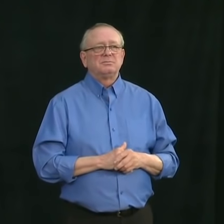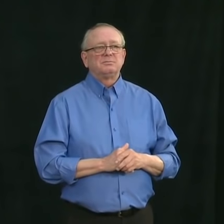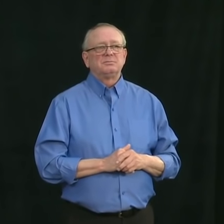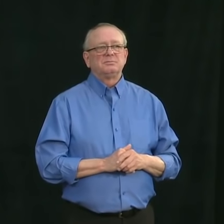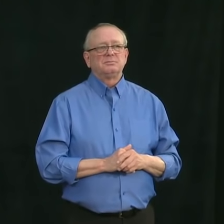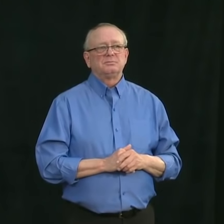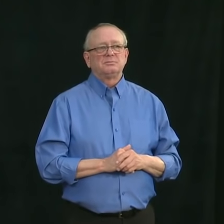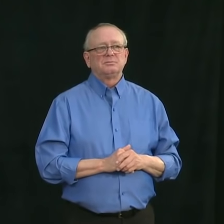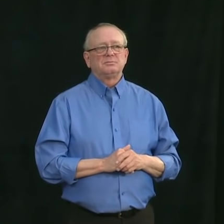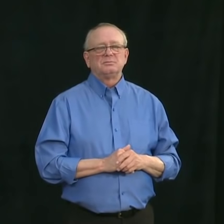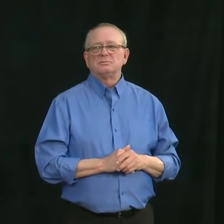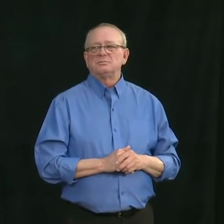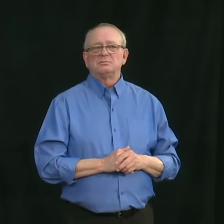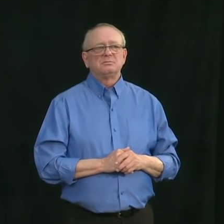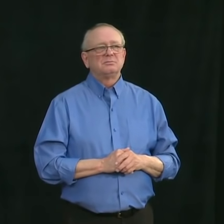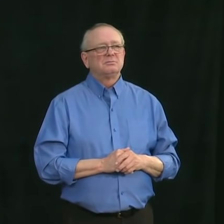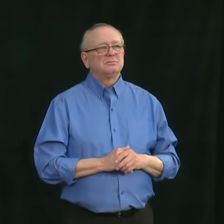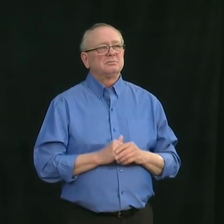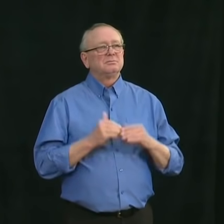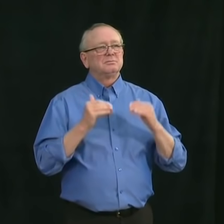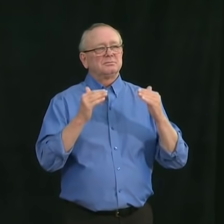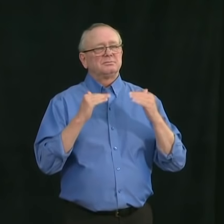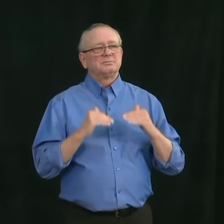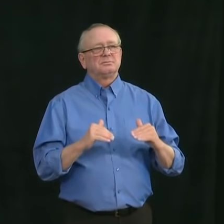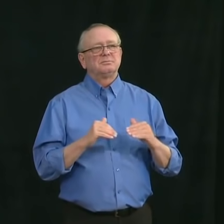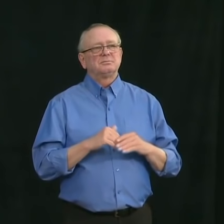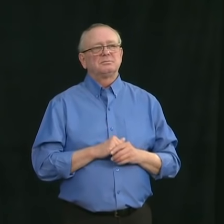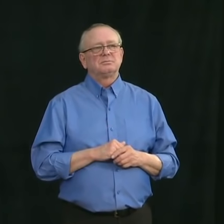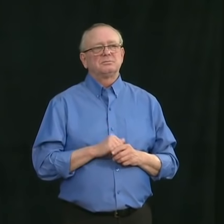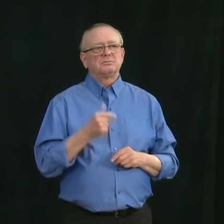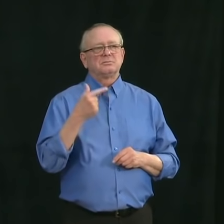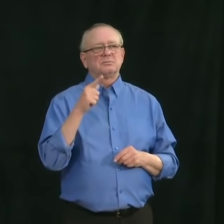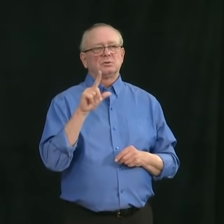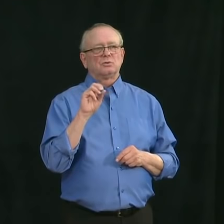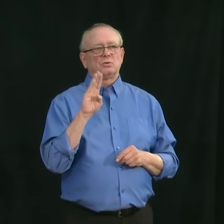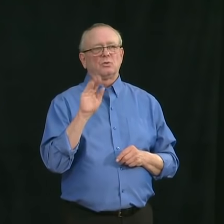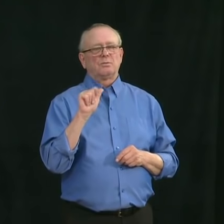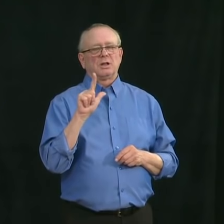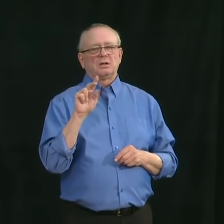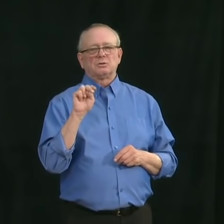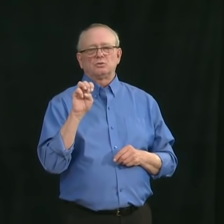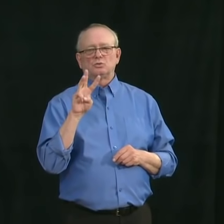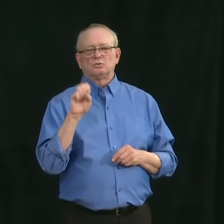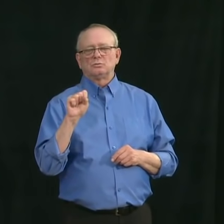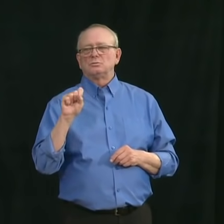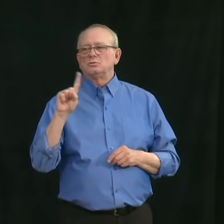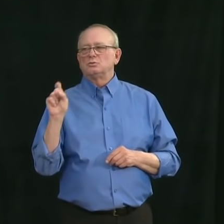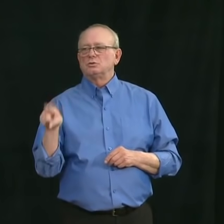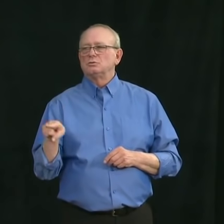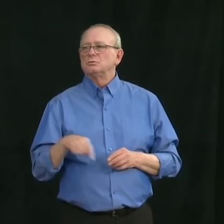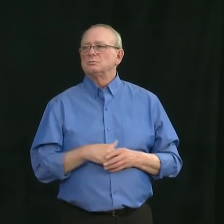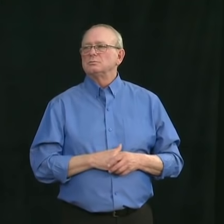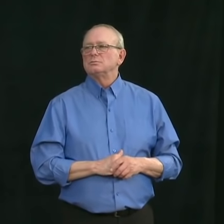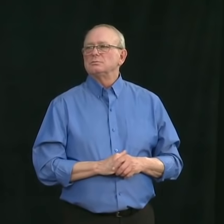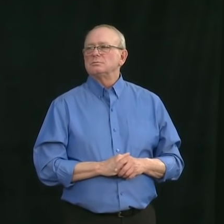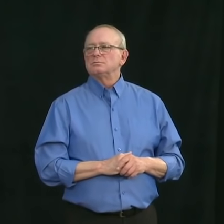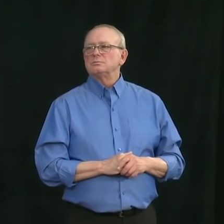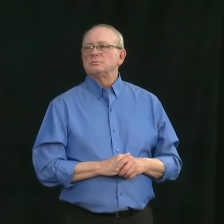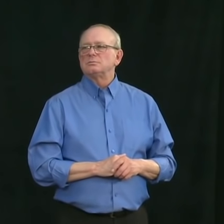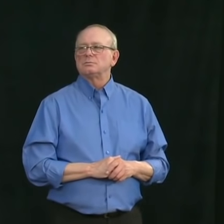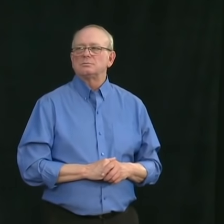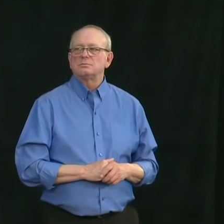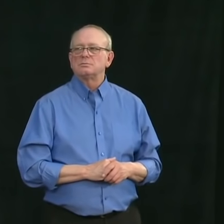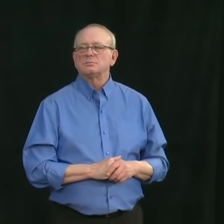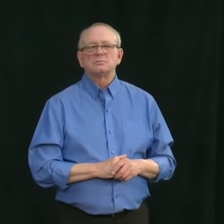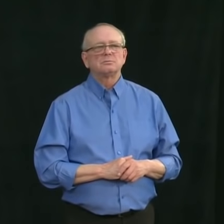next question, please? Next is Julia Wong with Global. Go ahead, Julia. Hi, Dr. Hinshaw. Thanks for taking my question. Other